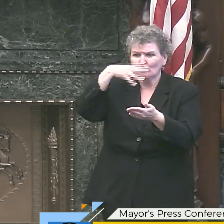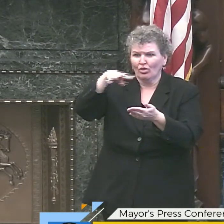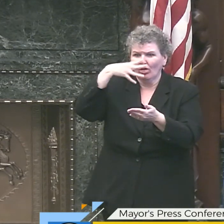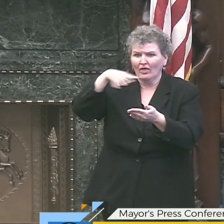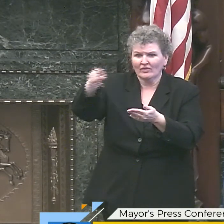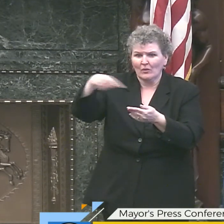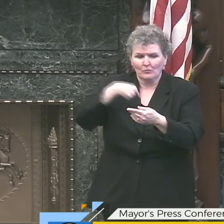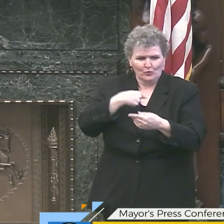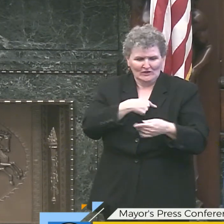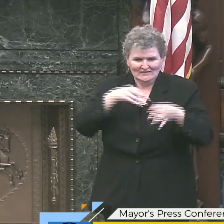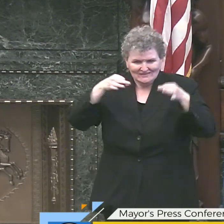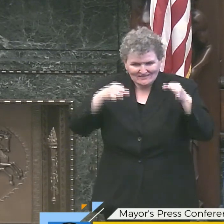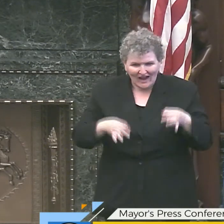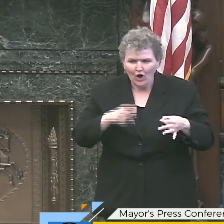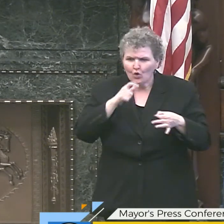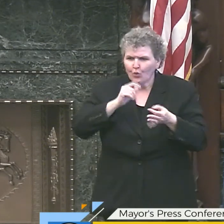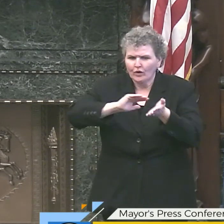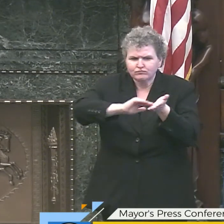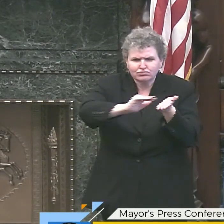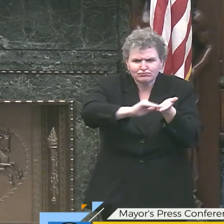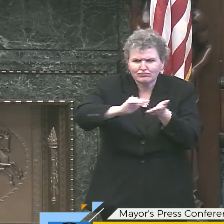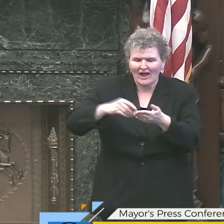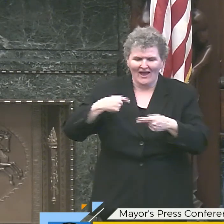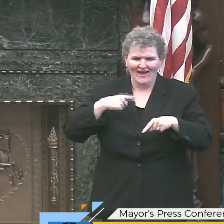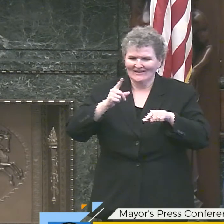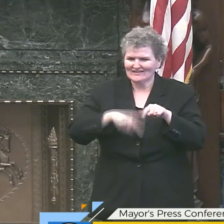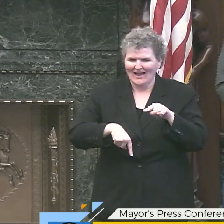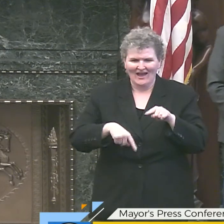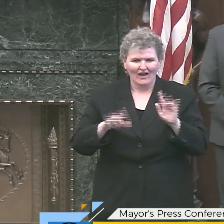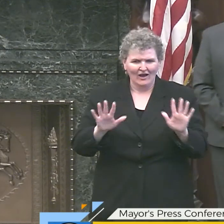process. Thank you.